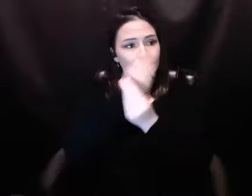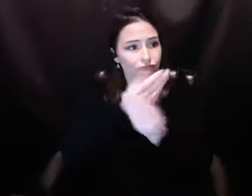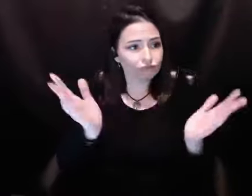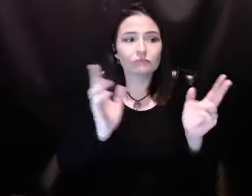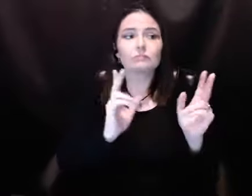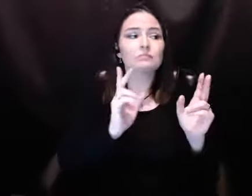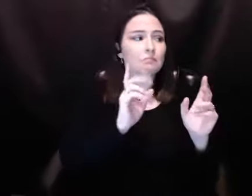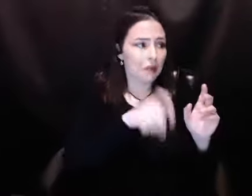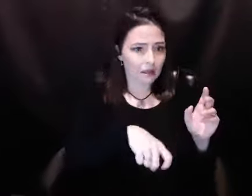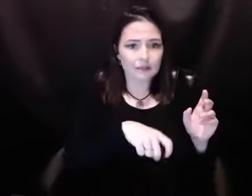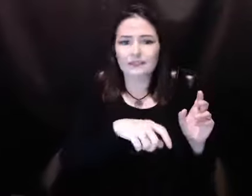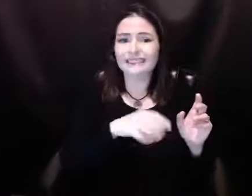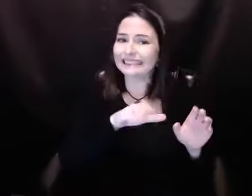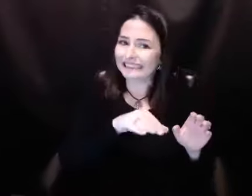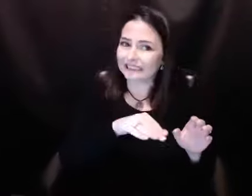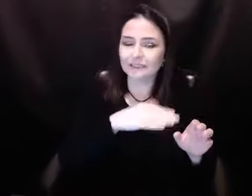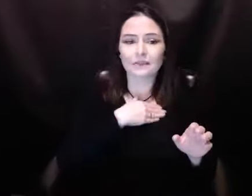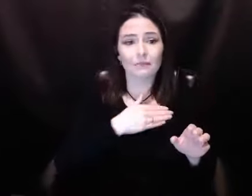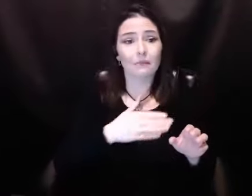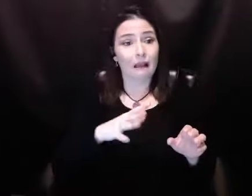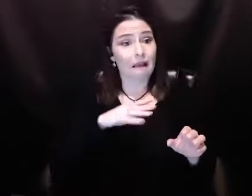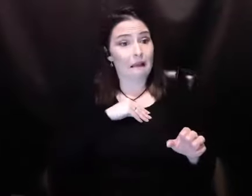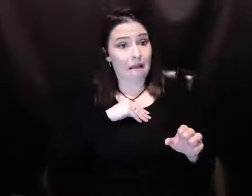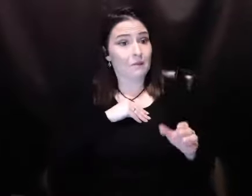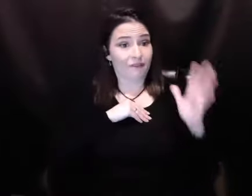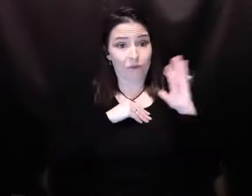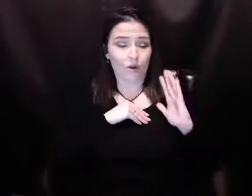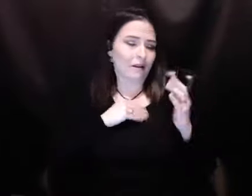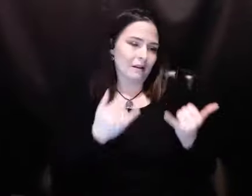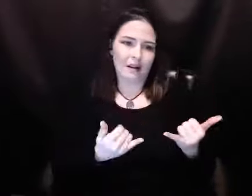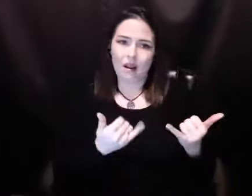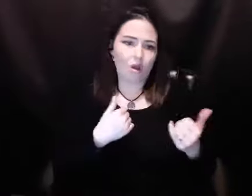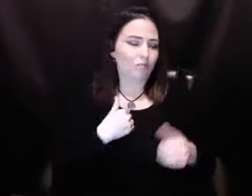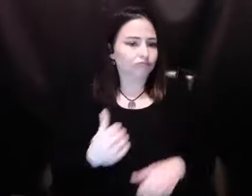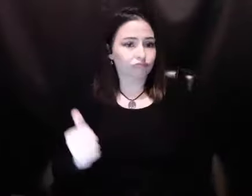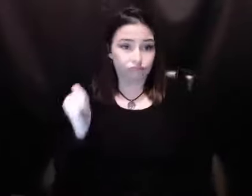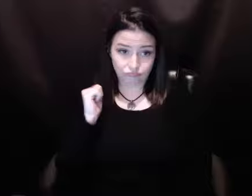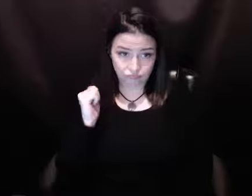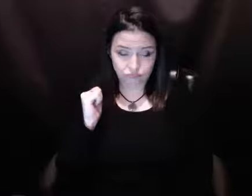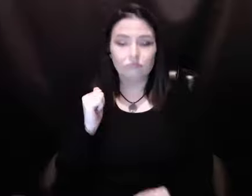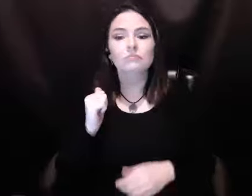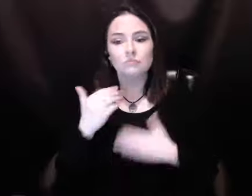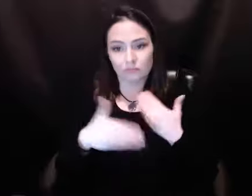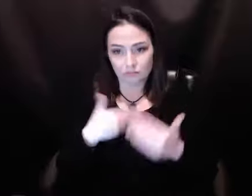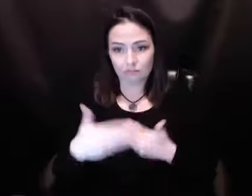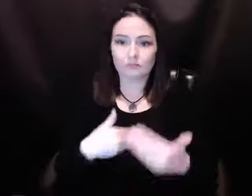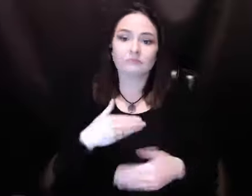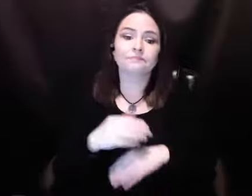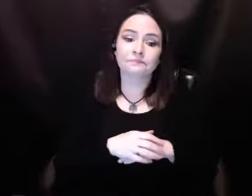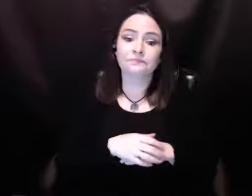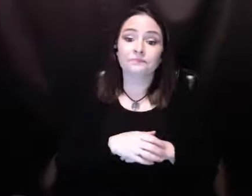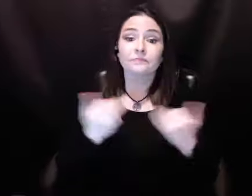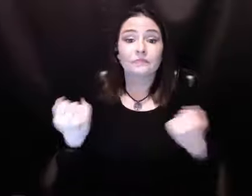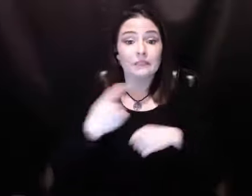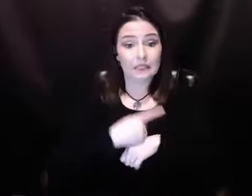values. Where in the past I've allowed unacceptable behavior, I now can choose a different response. I must consistently